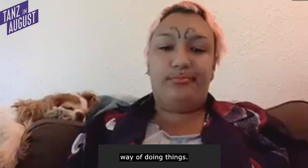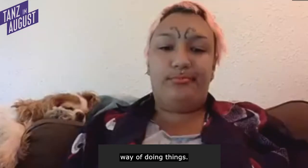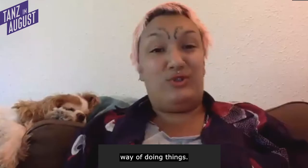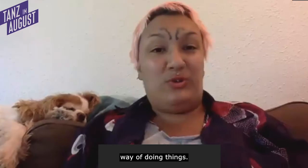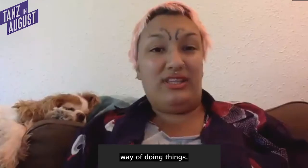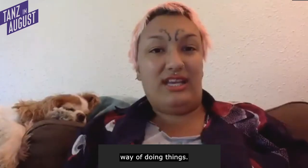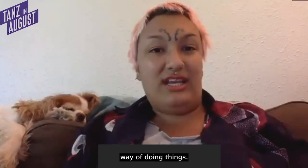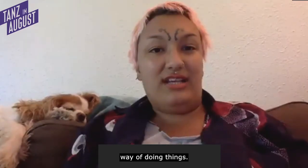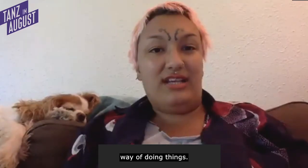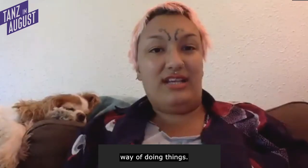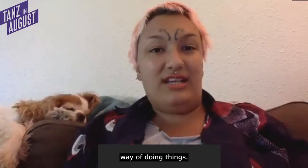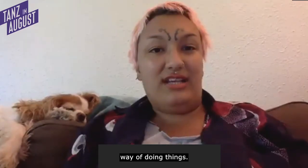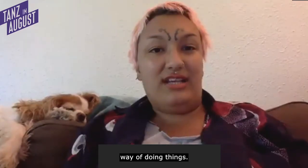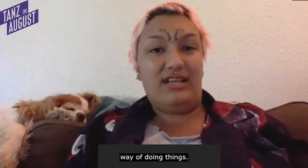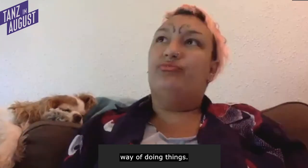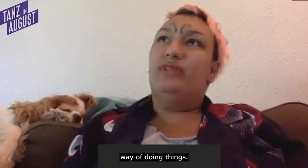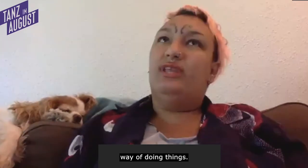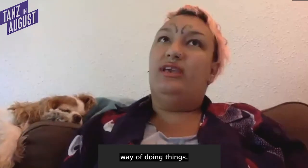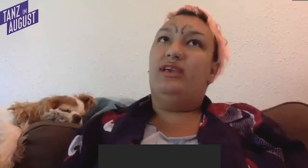way of doing things.